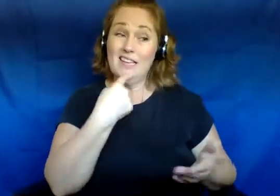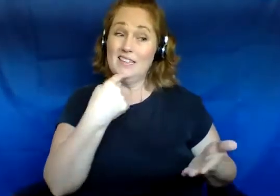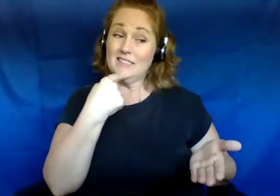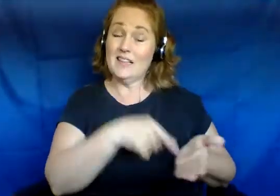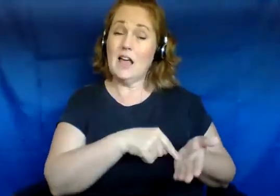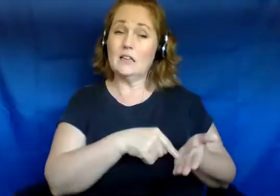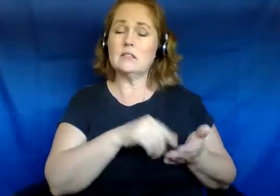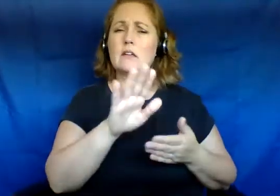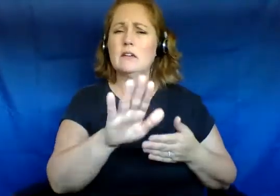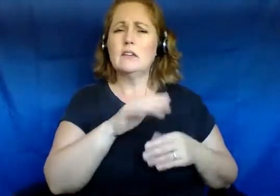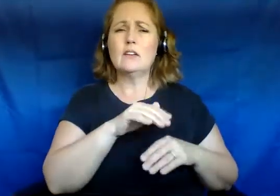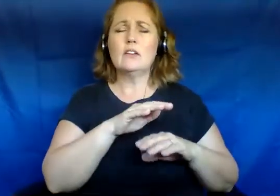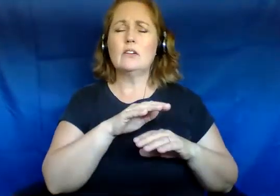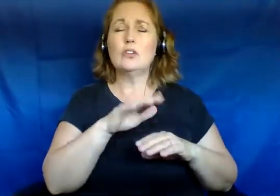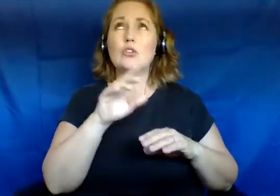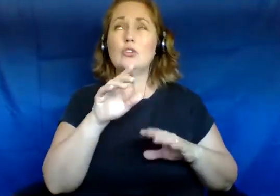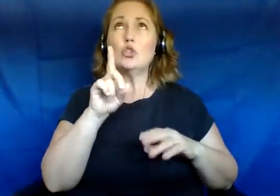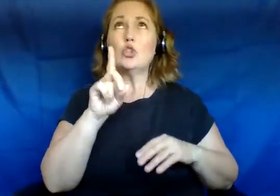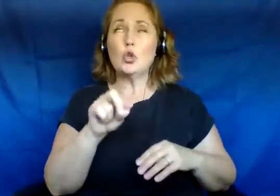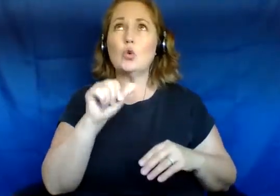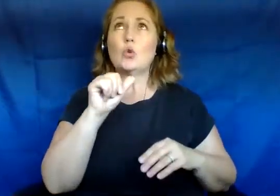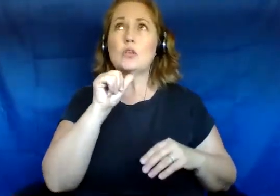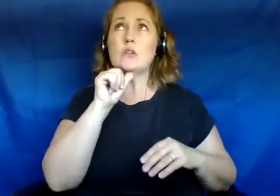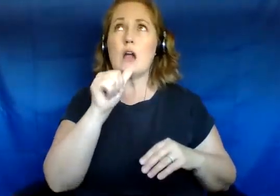it says, do not